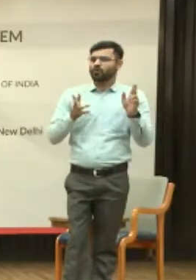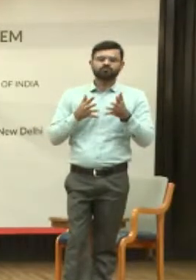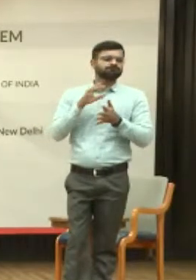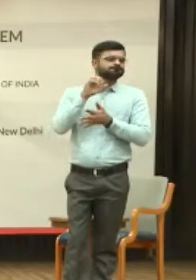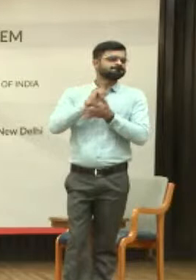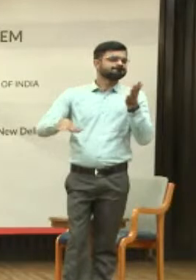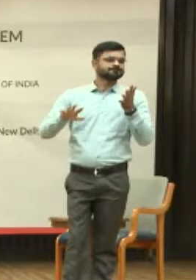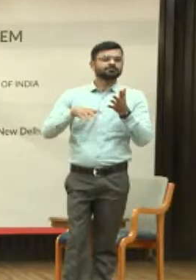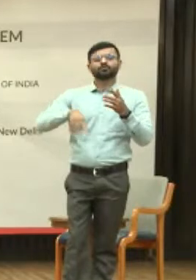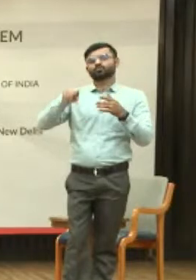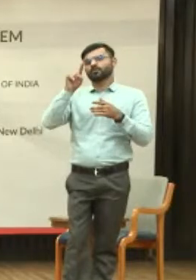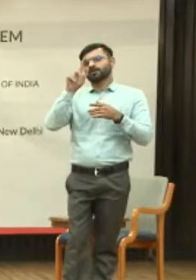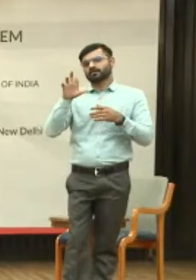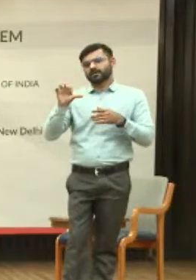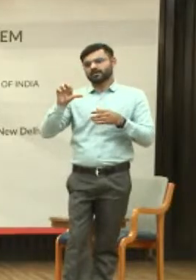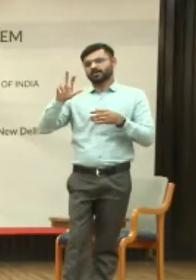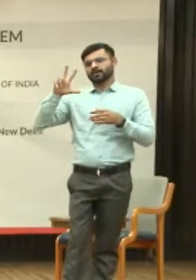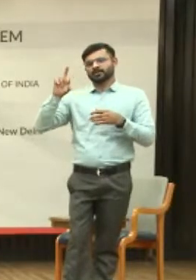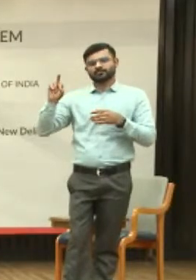in the 1980s.